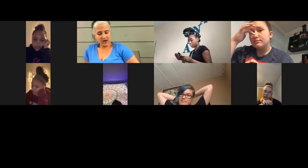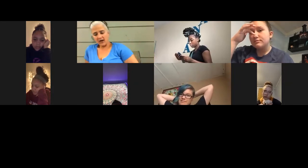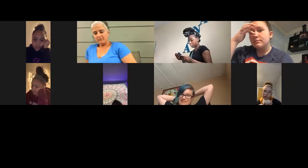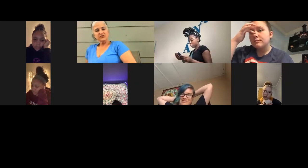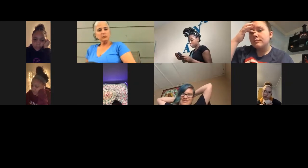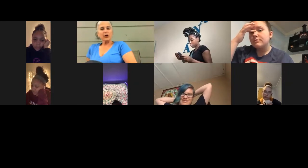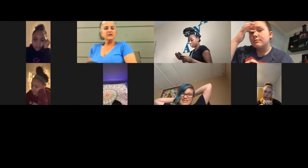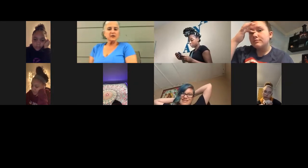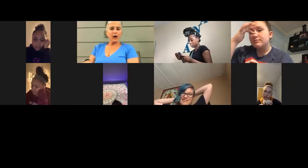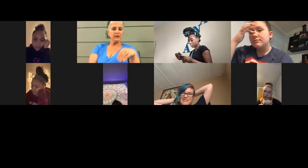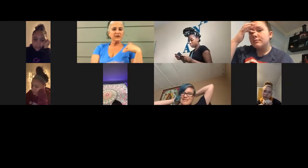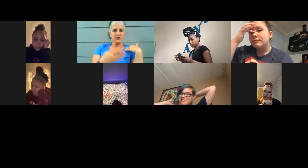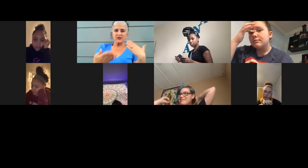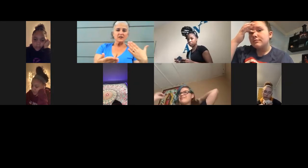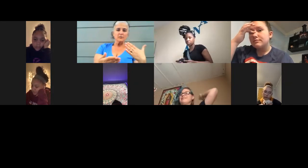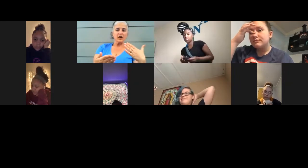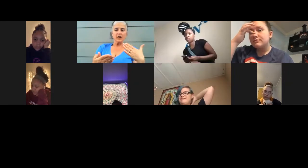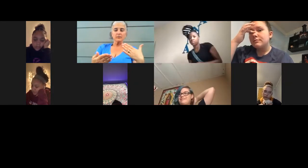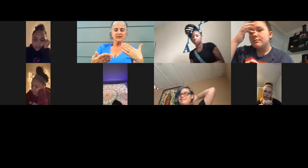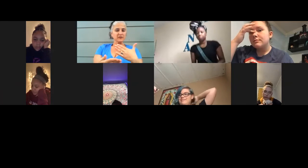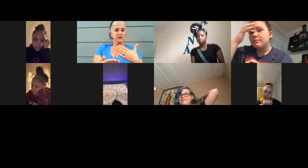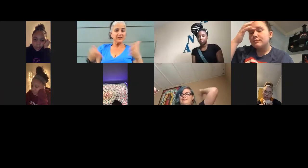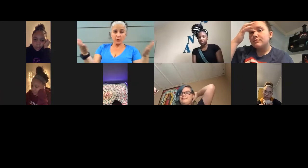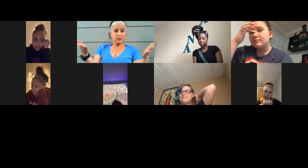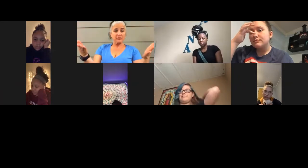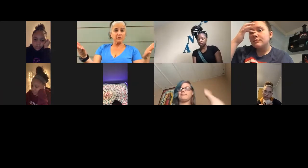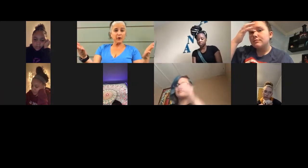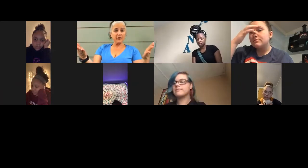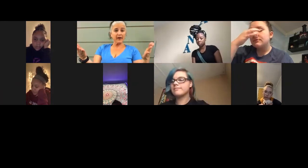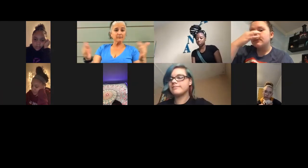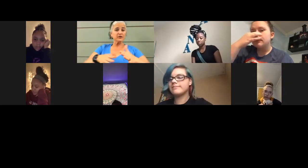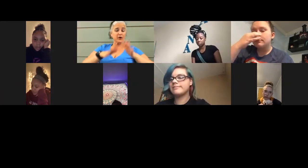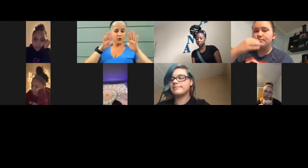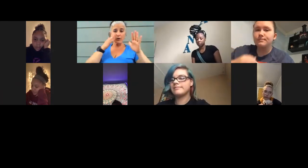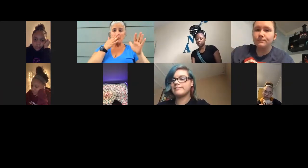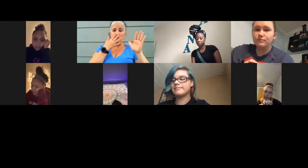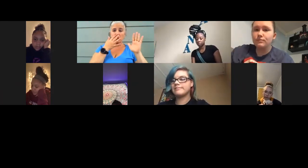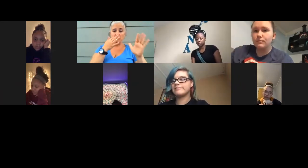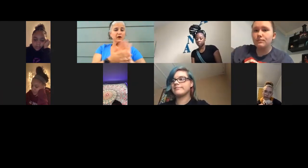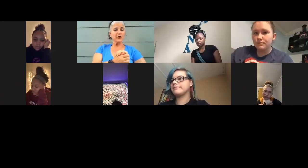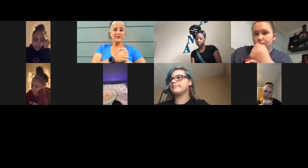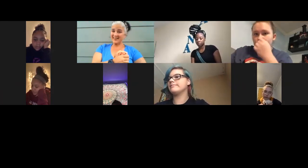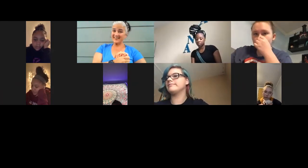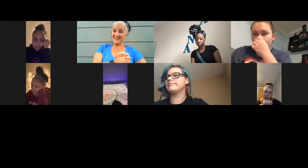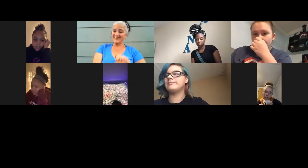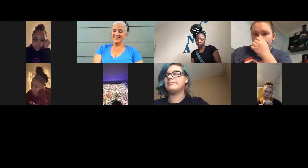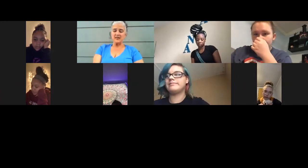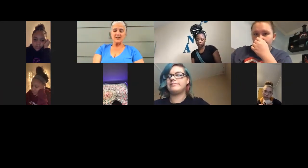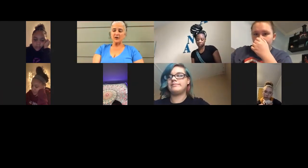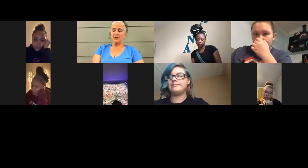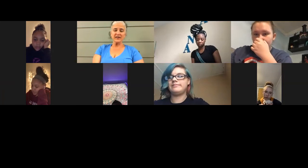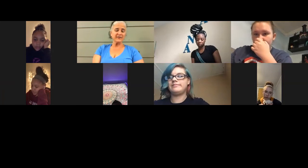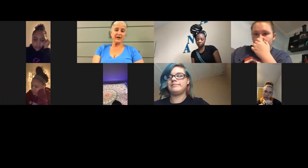all smart, accomplished, disciplined, or you wouldn't be in the program. So you know to get it done,